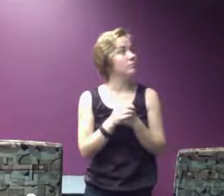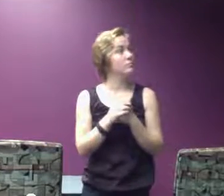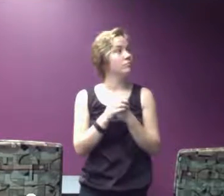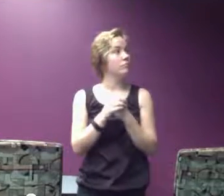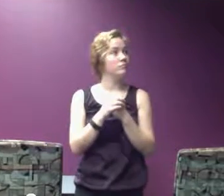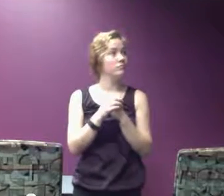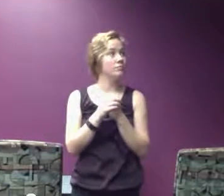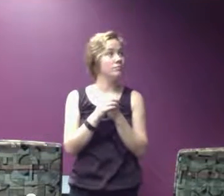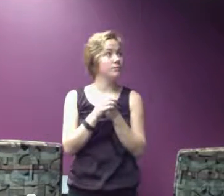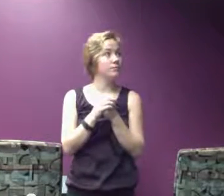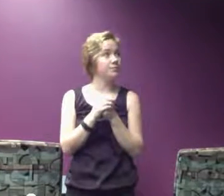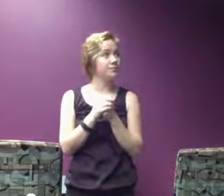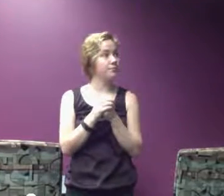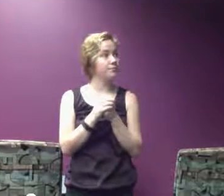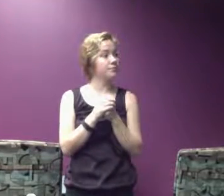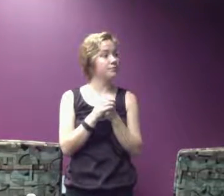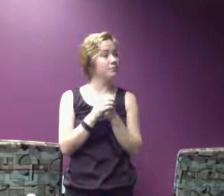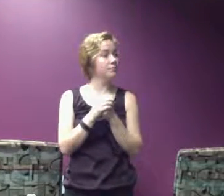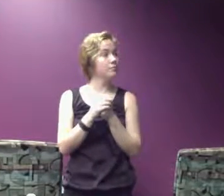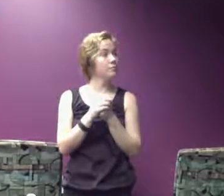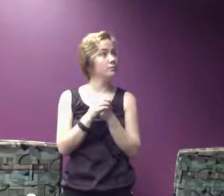and multiplying and stuff like that.